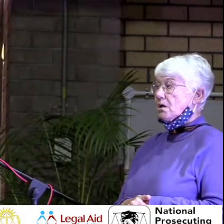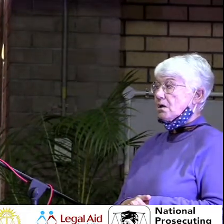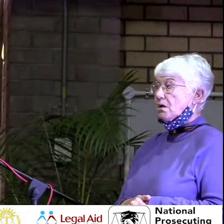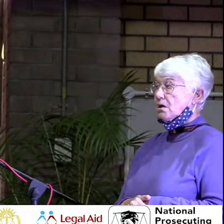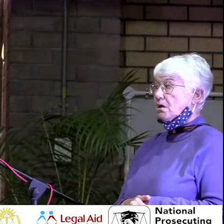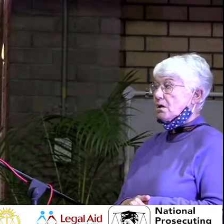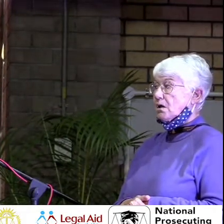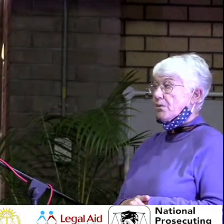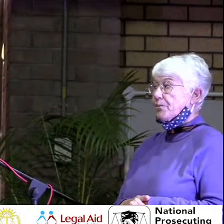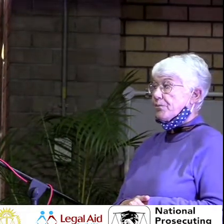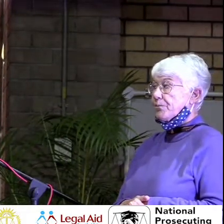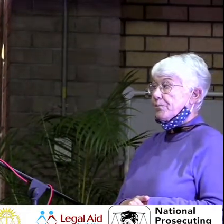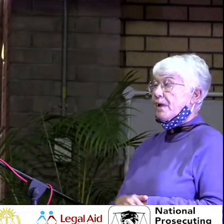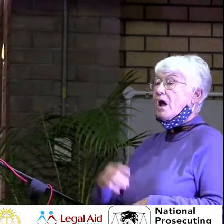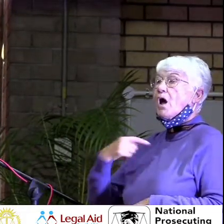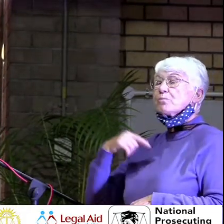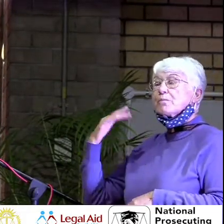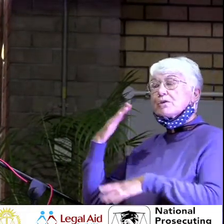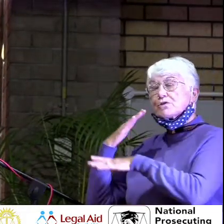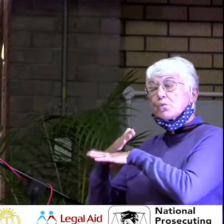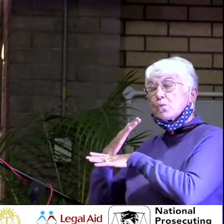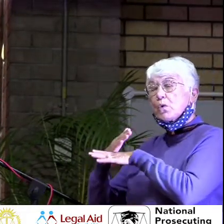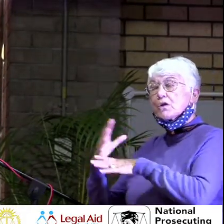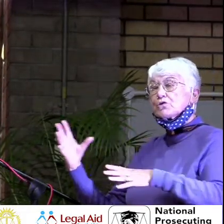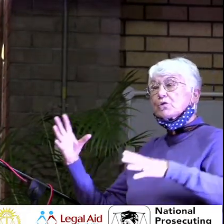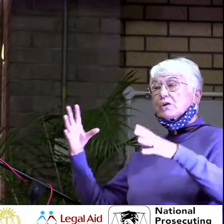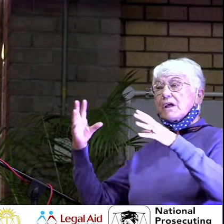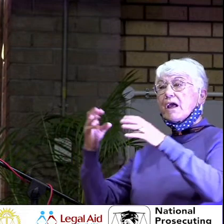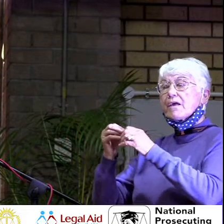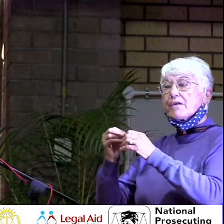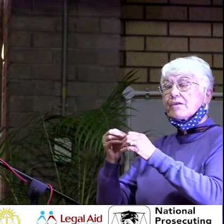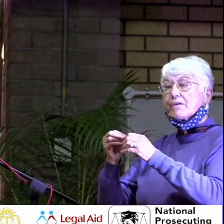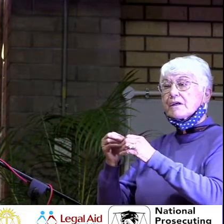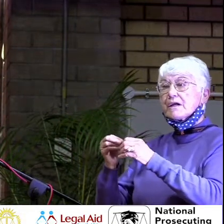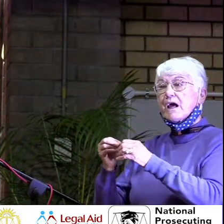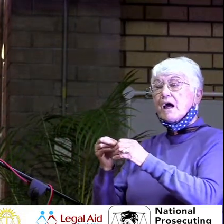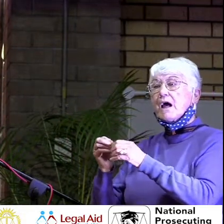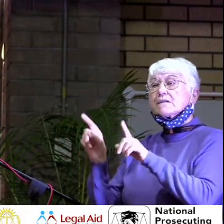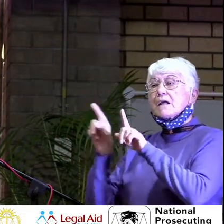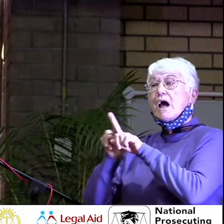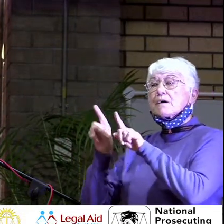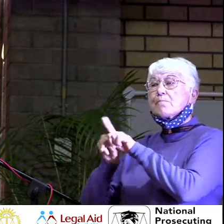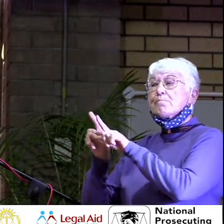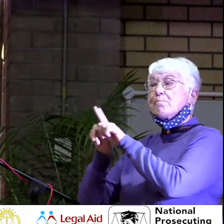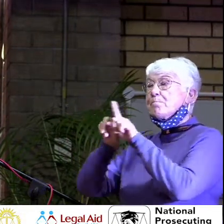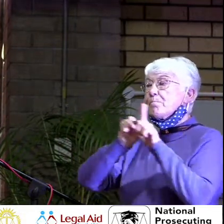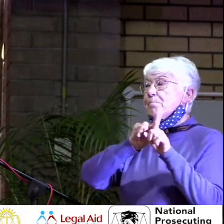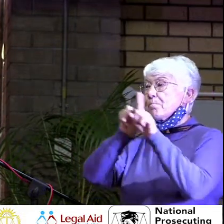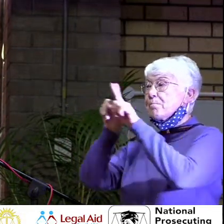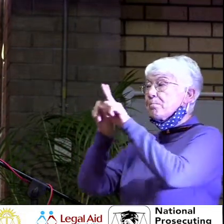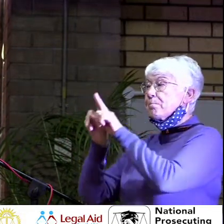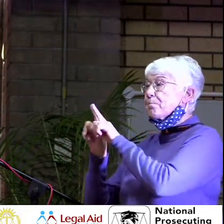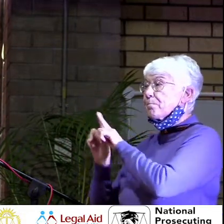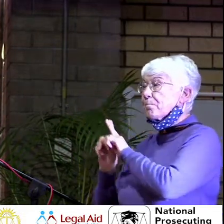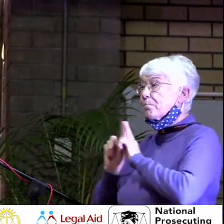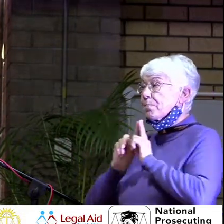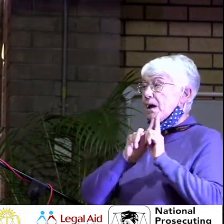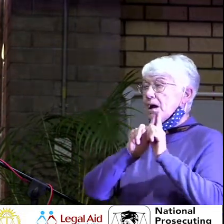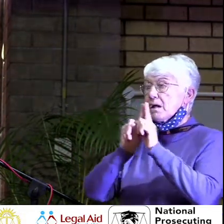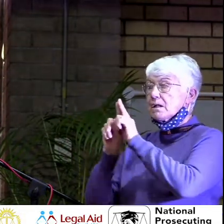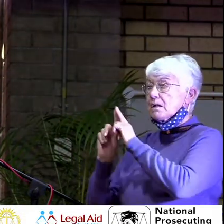work together as partners with yourselves, the community, because we know that all the ills, the social